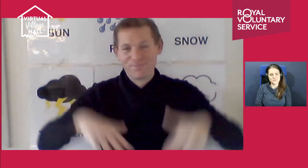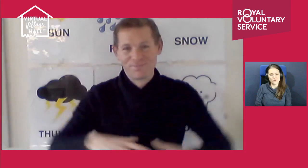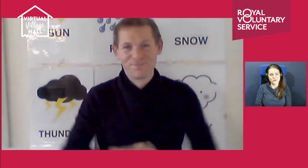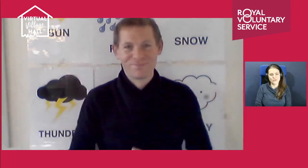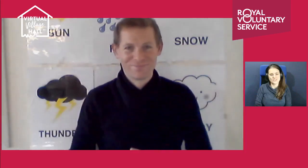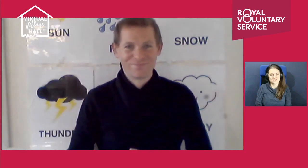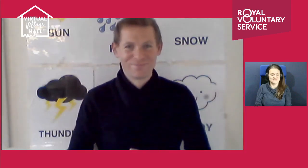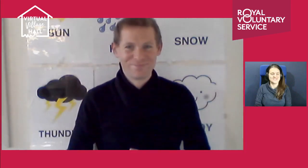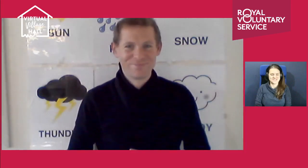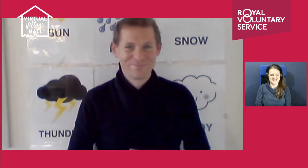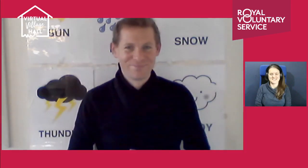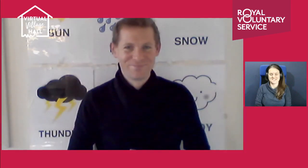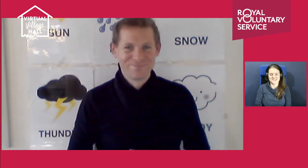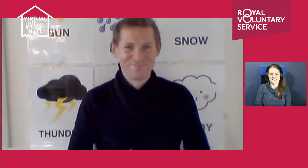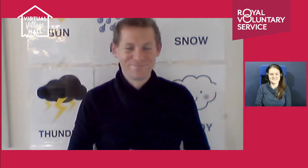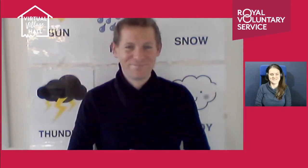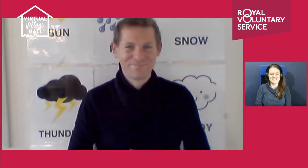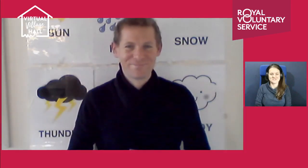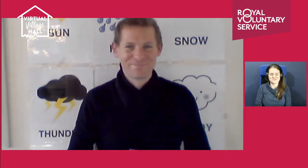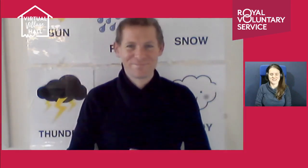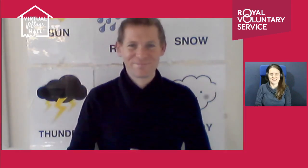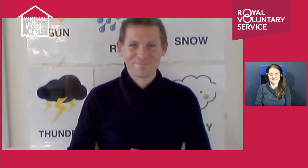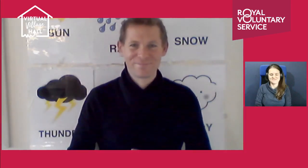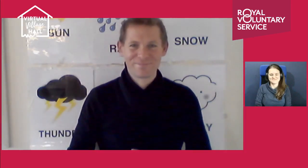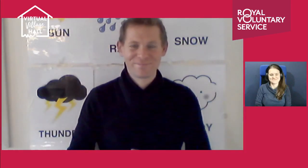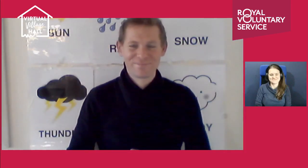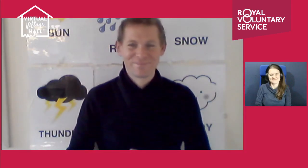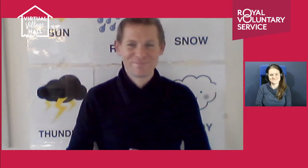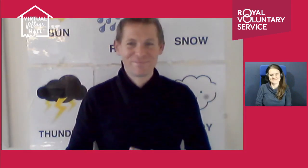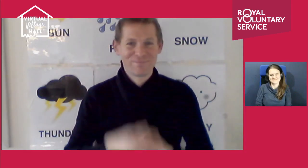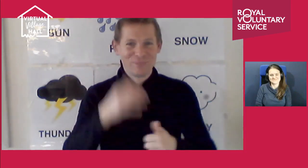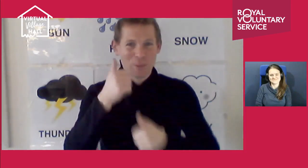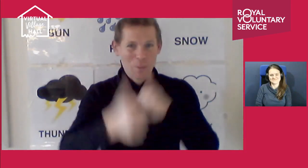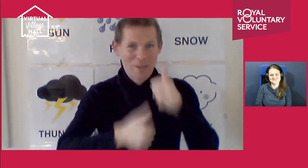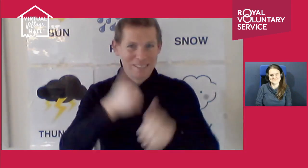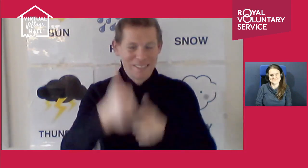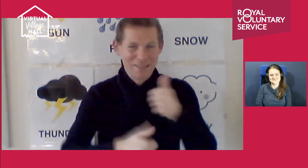three, was your standard rain. It's raining.